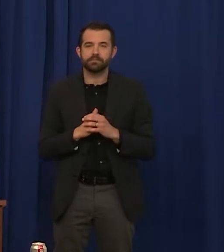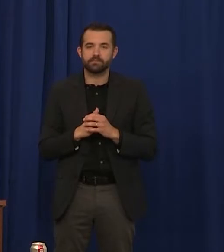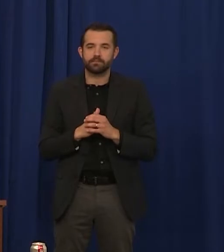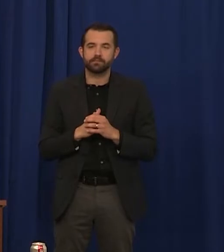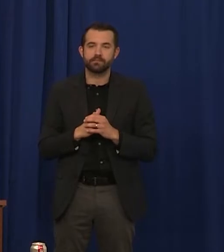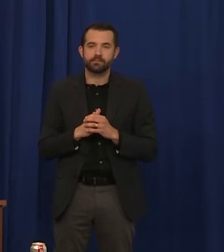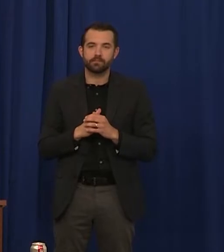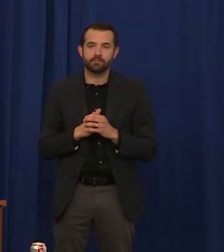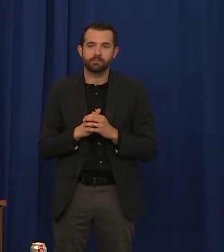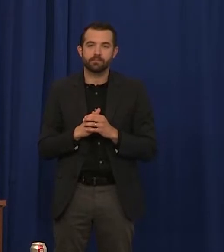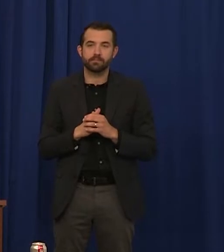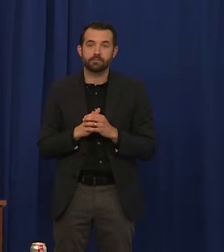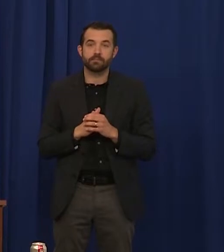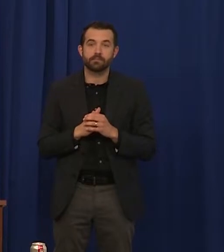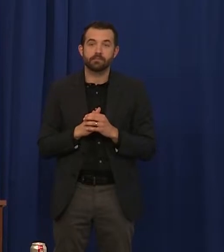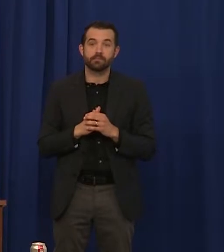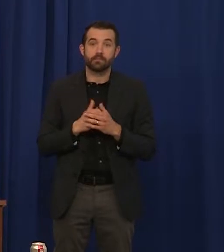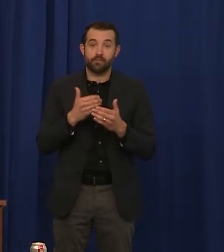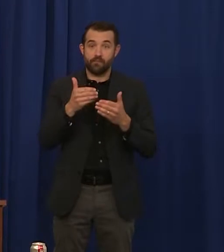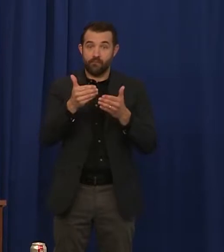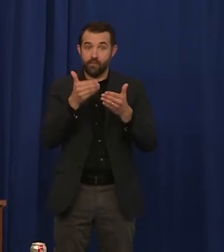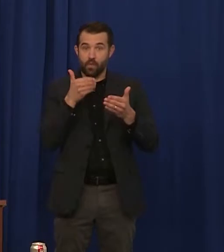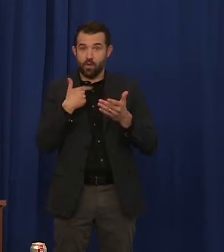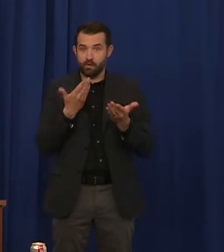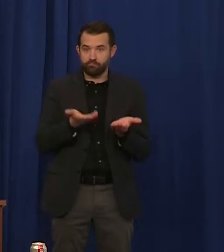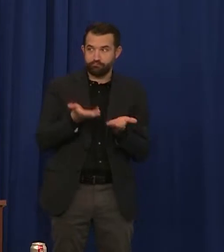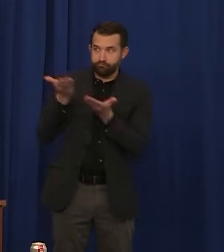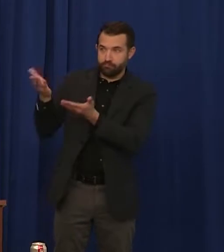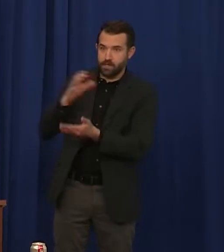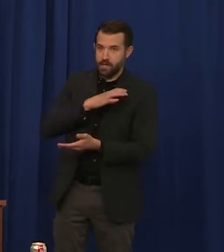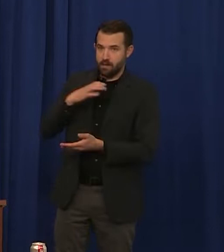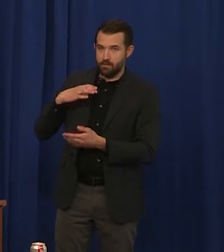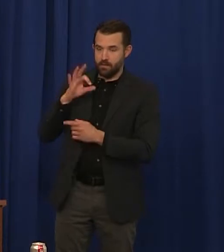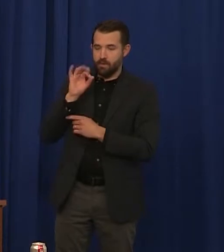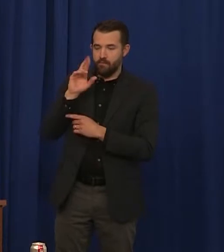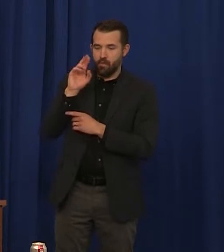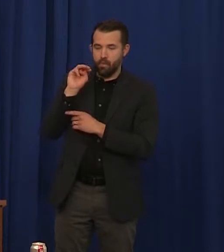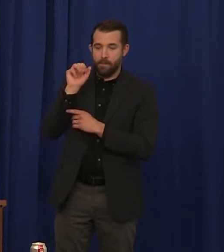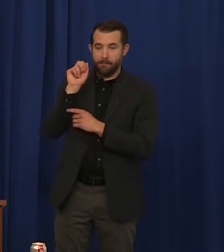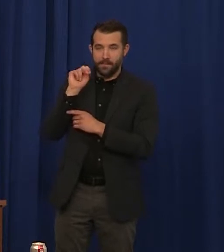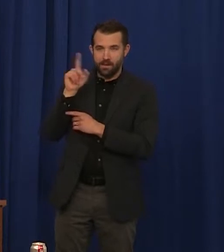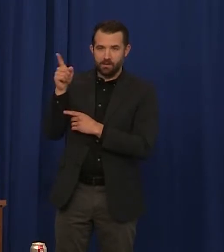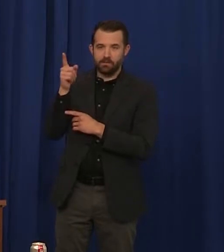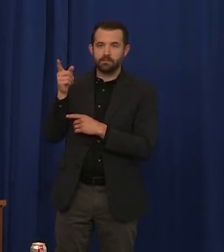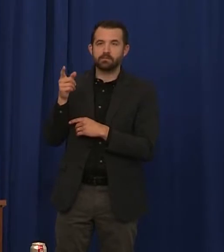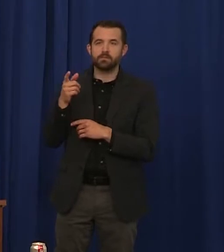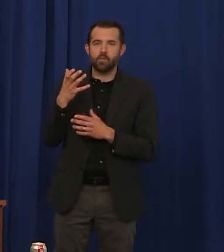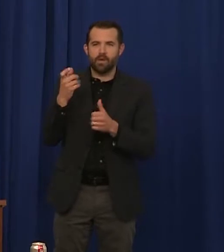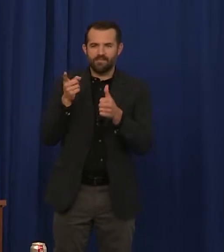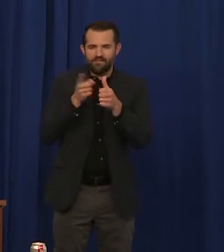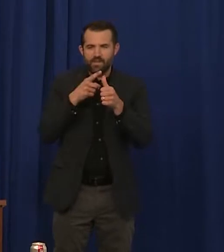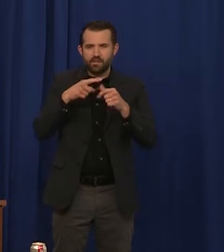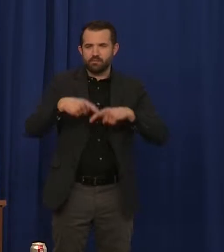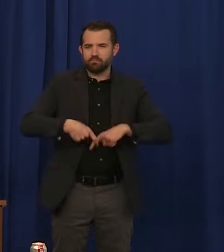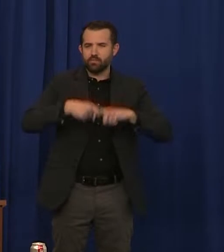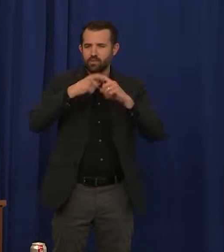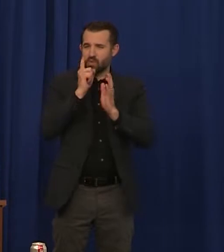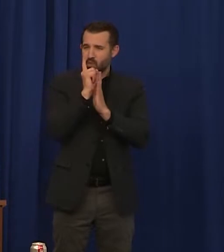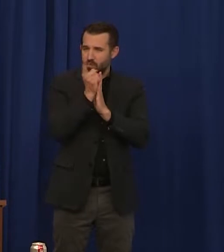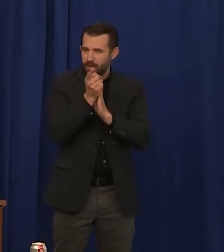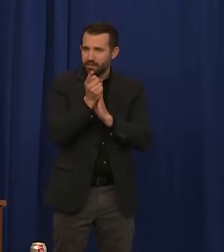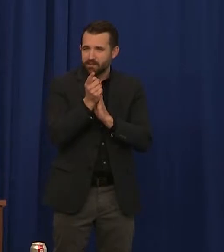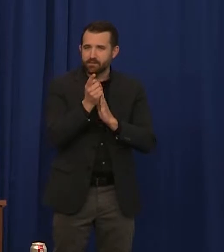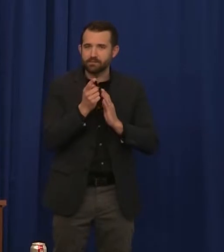Before I turn things over to Commissioner Fortman, I'd like to pause for a moment to talk about a theme that we talked about a week